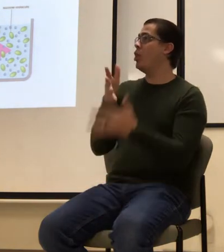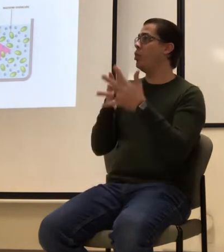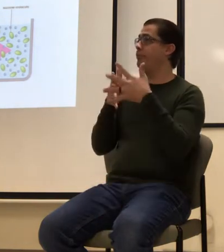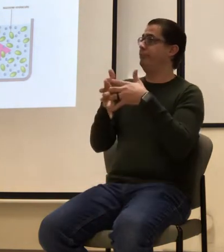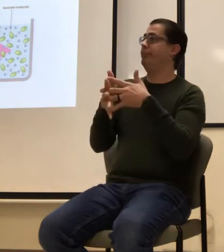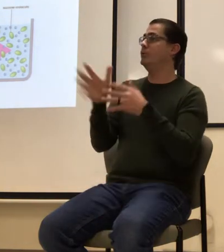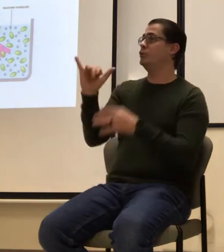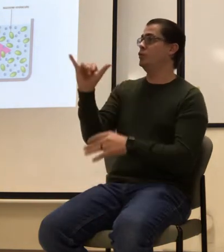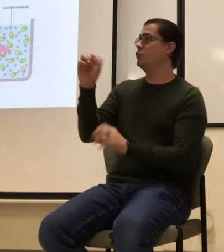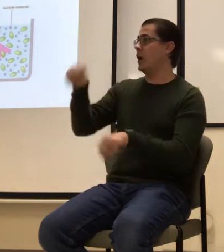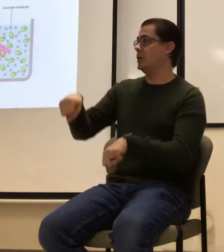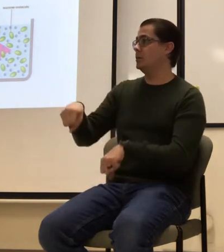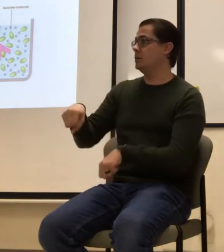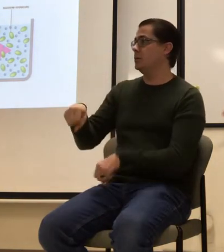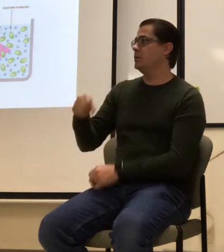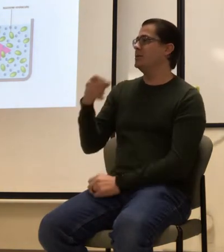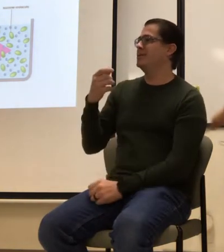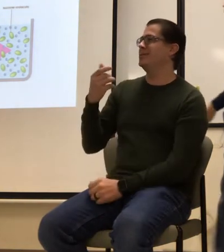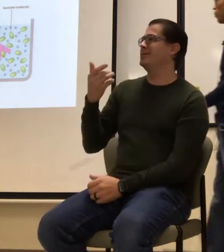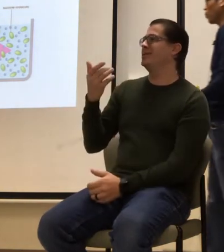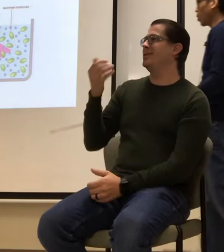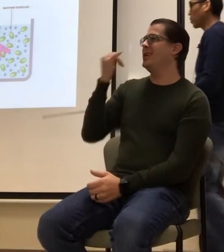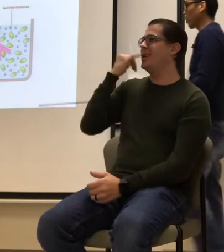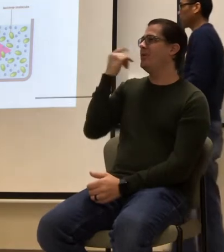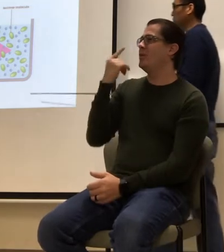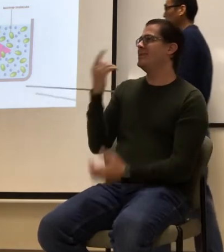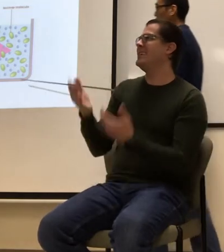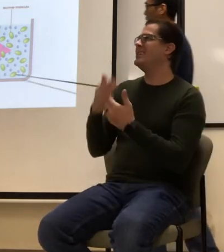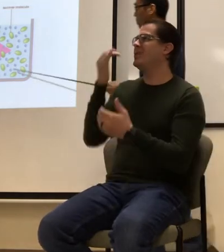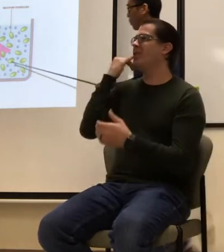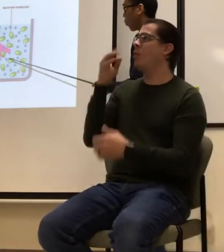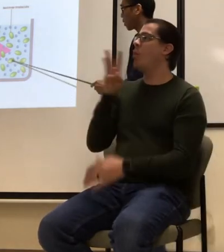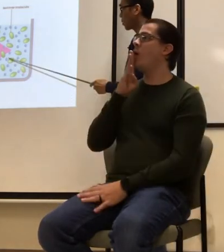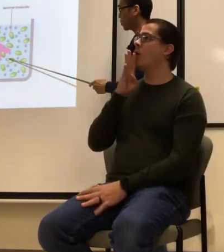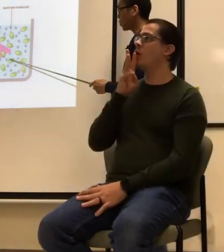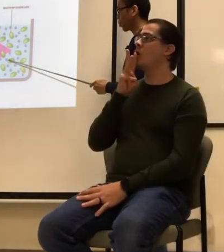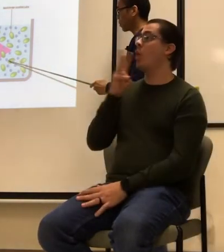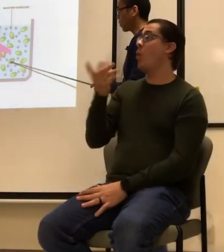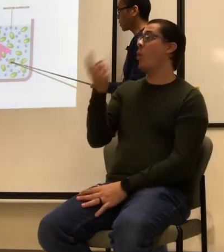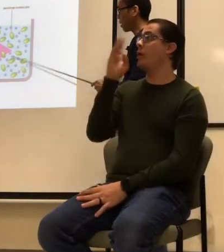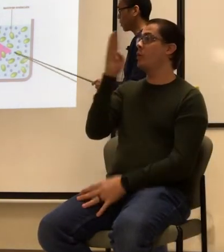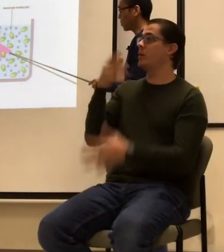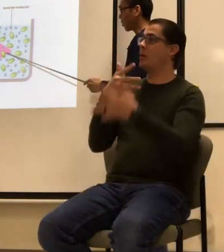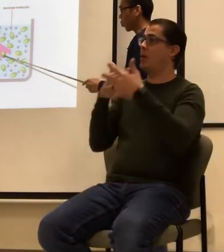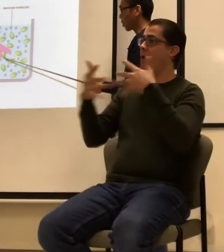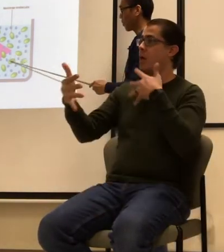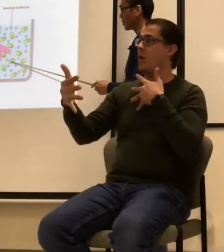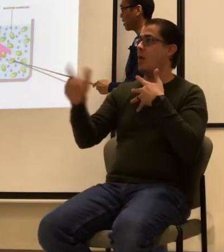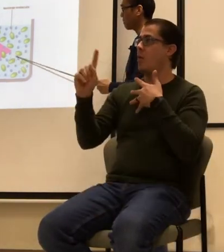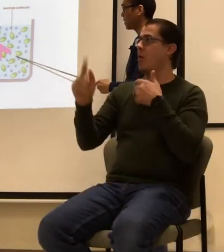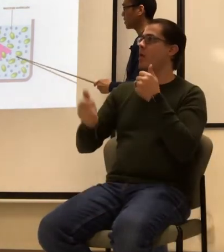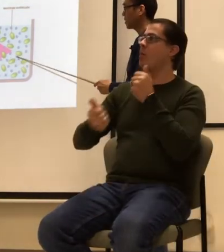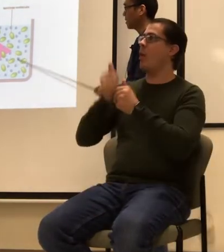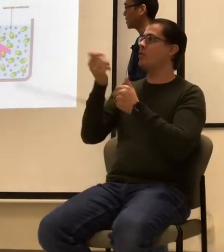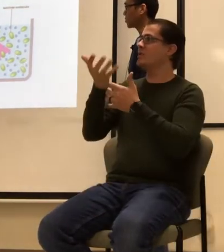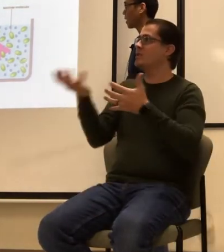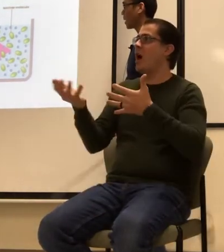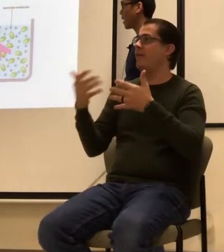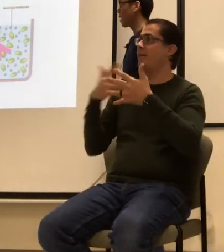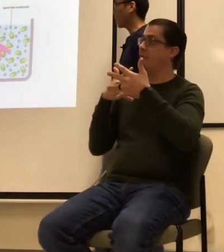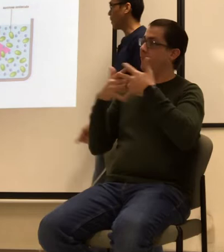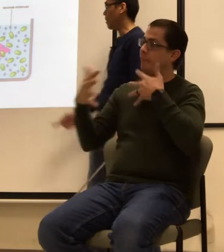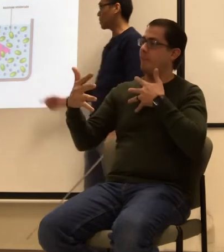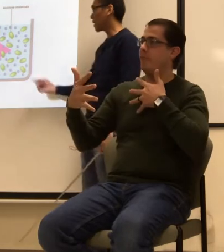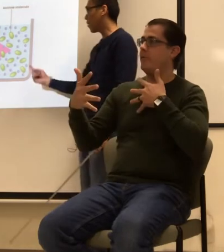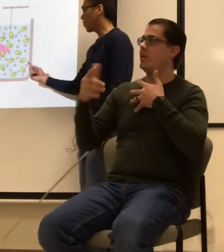It's a simpler example to teach if only water can move in one direction. Remember, water goes to where the most solutes are, to where the most stuff is. It's trying